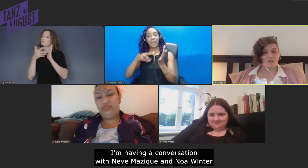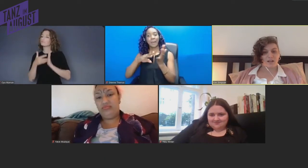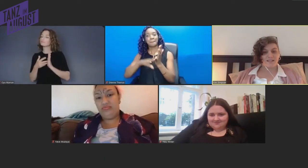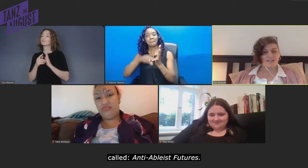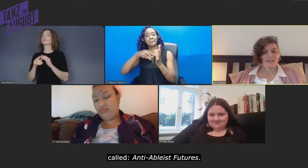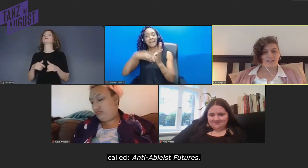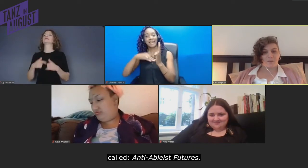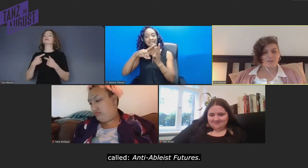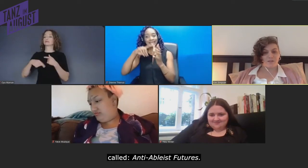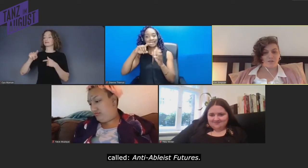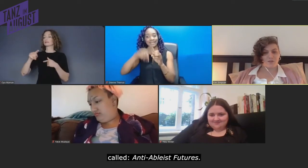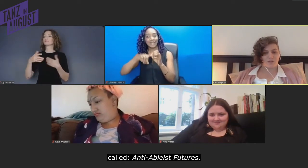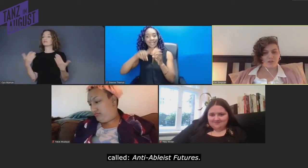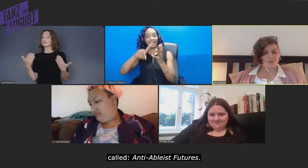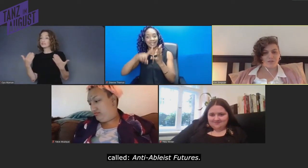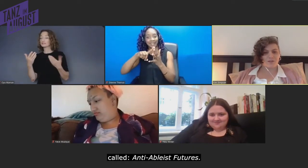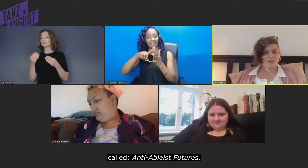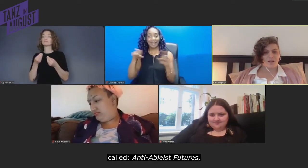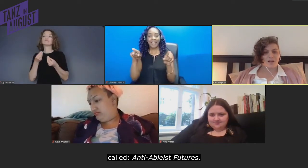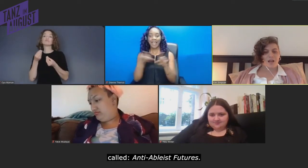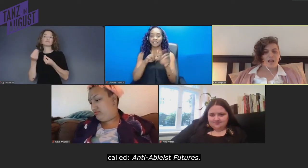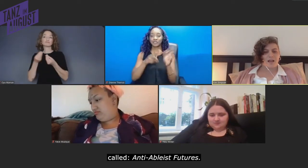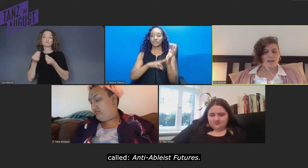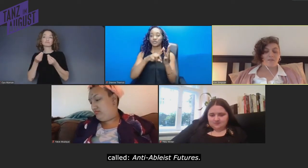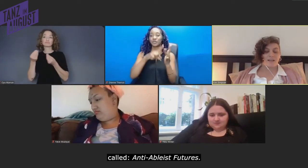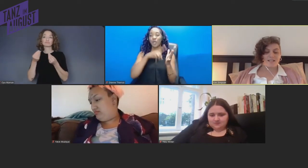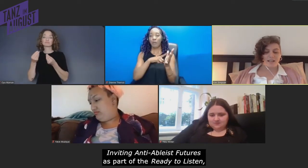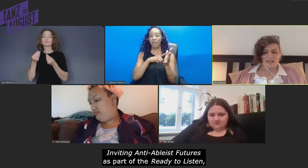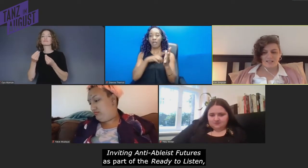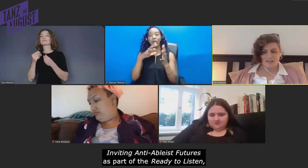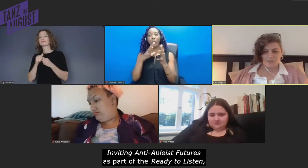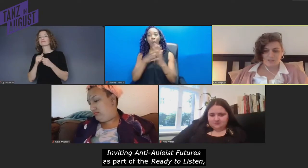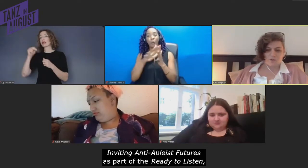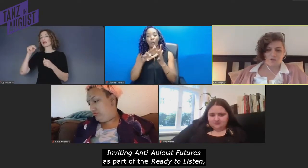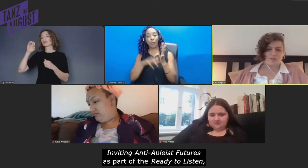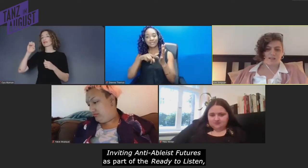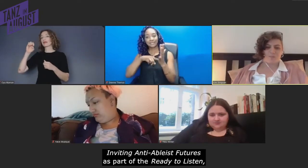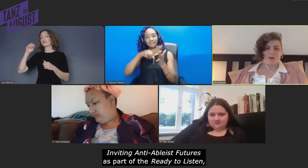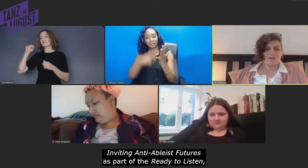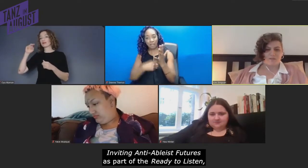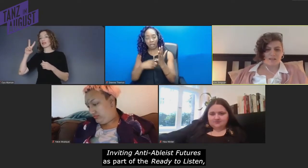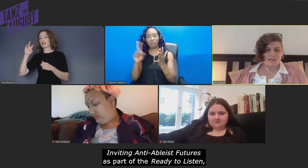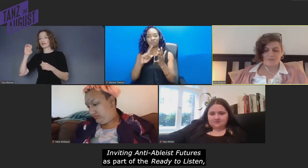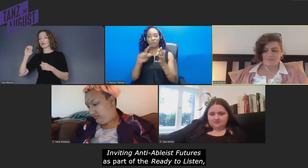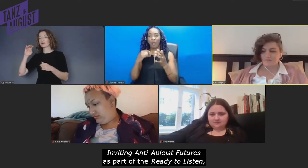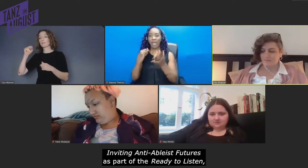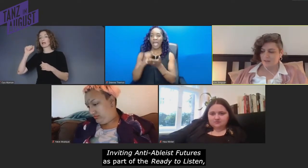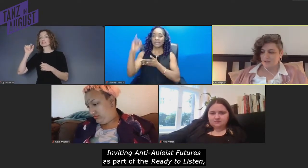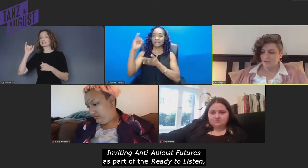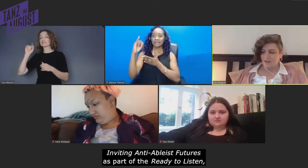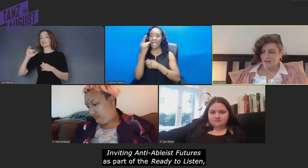called Anti-Ableist Futures, inviting anti-ableist futures as part of the